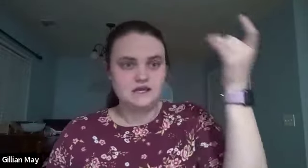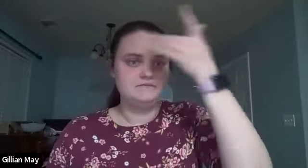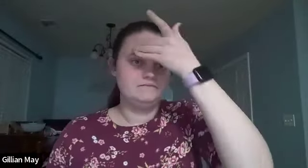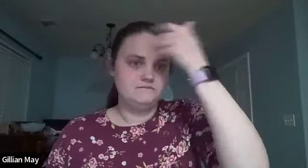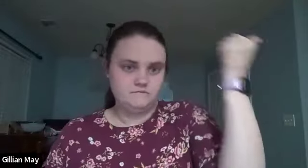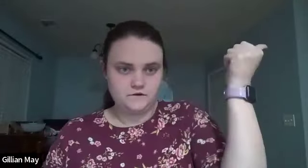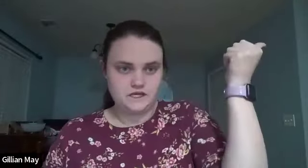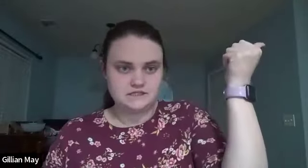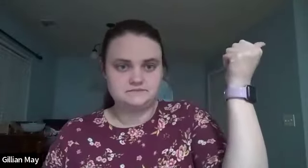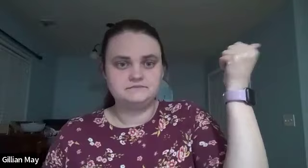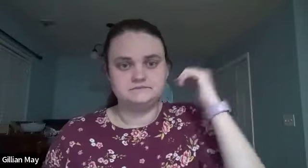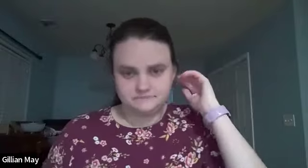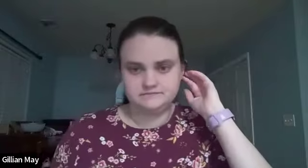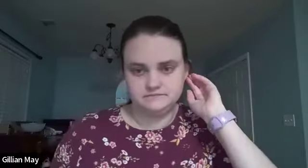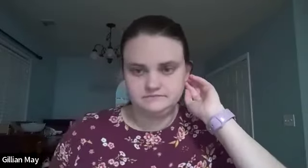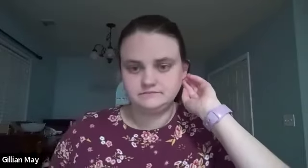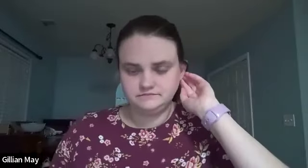Forget, forget.